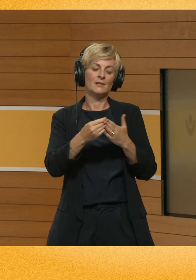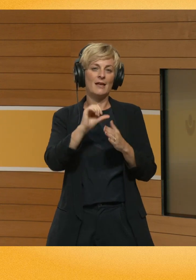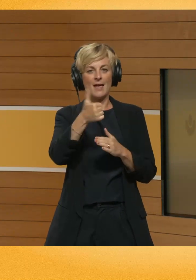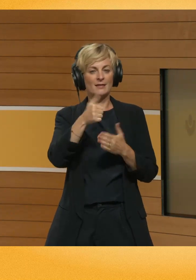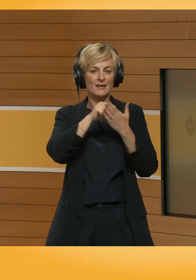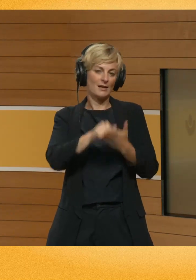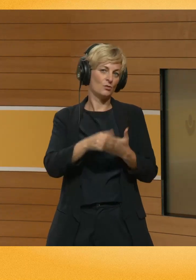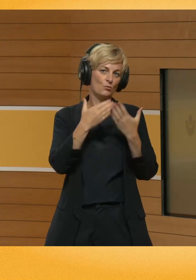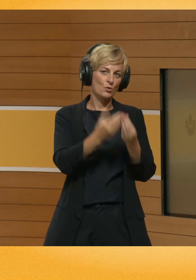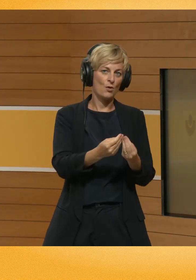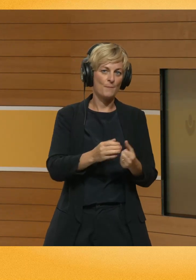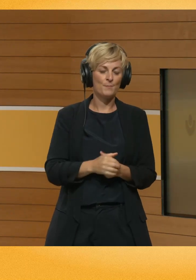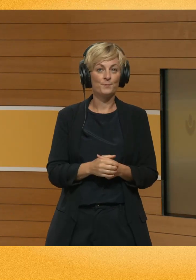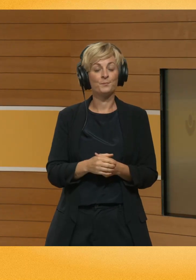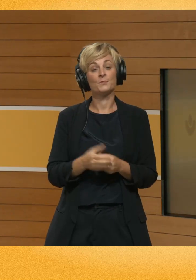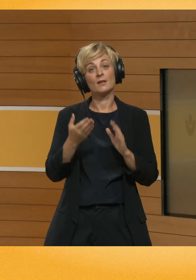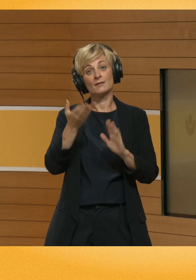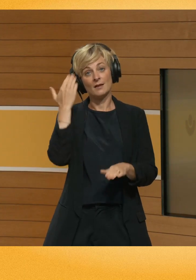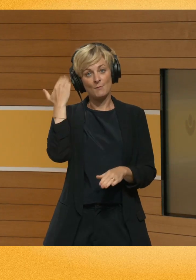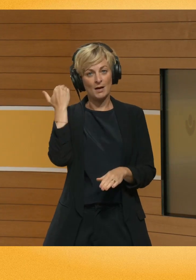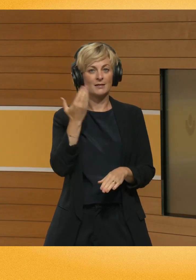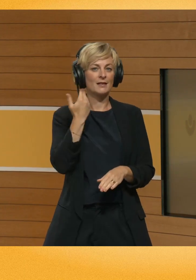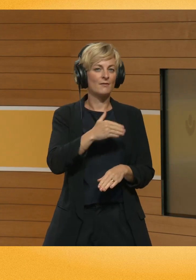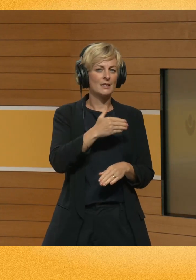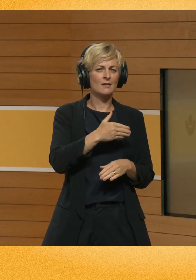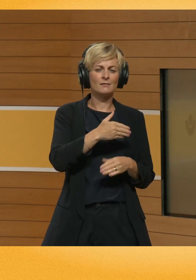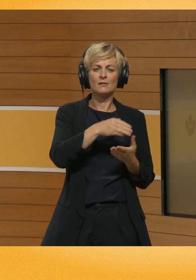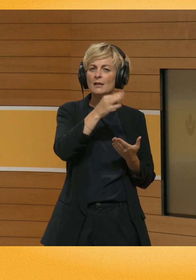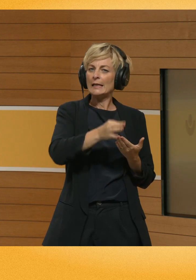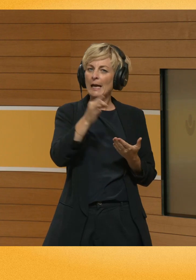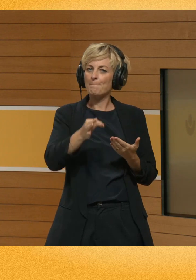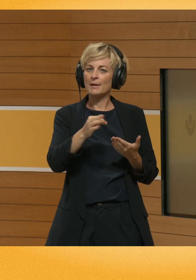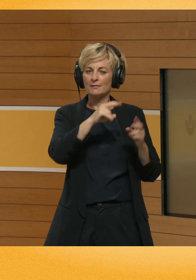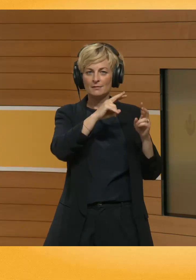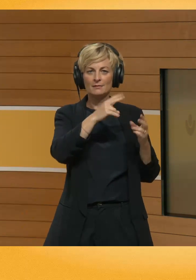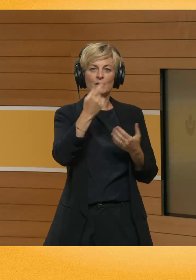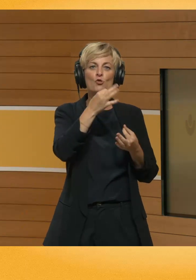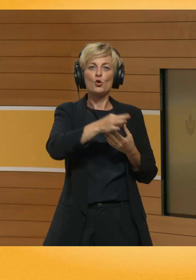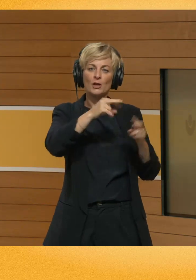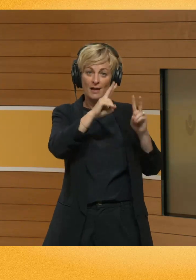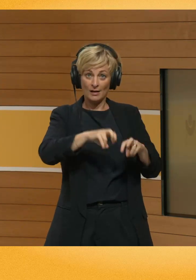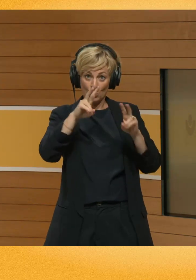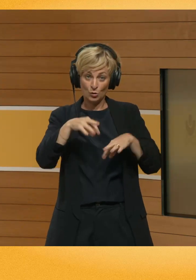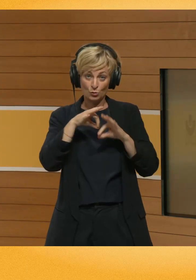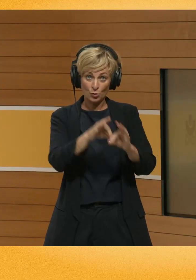analysis within Magnet, we've seen 2 gaps actually within the transition to practice.